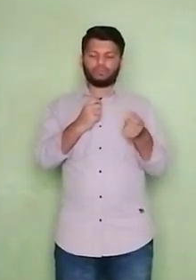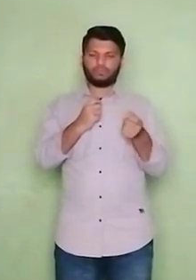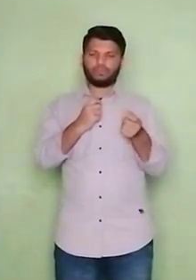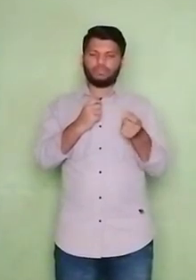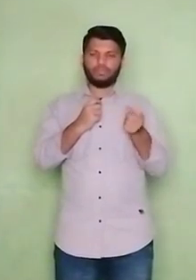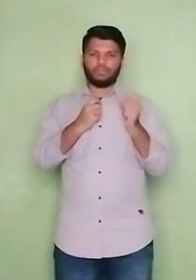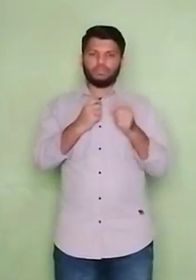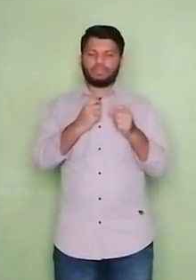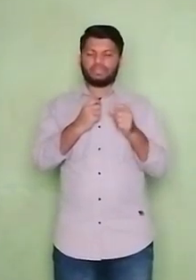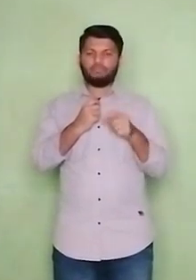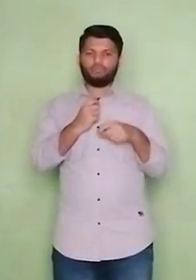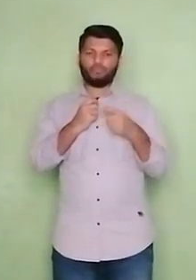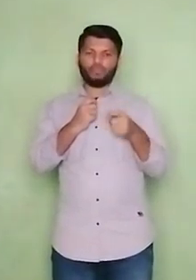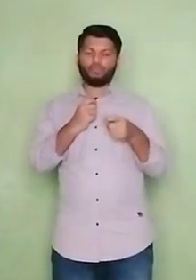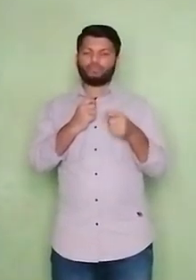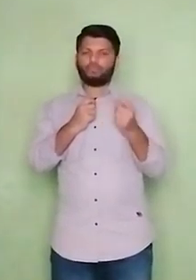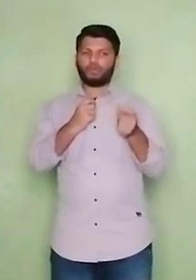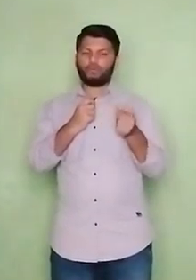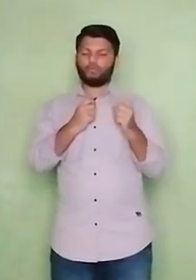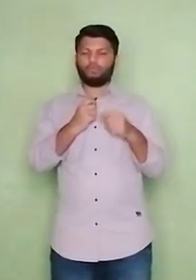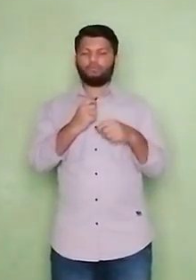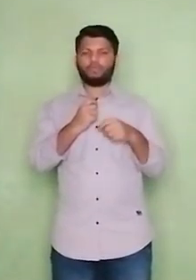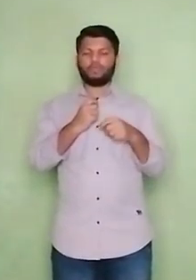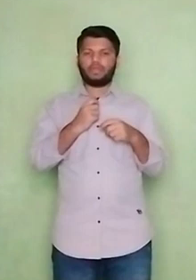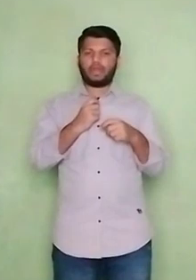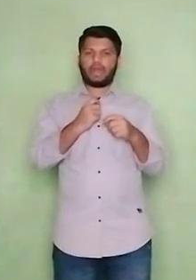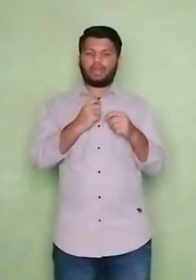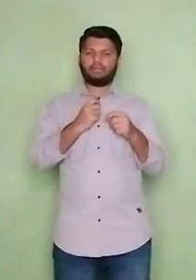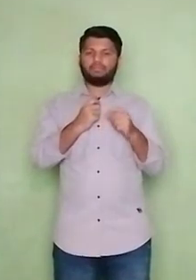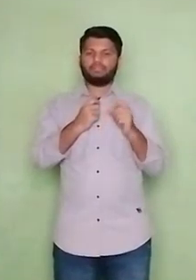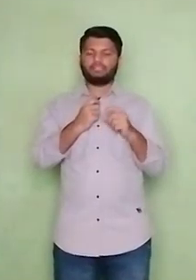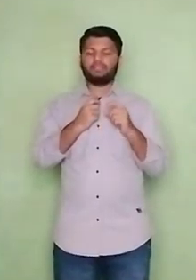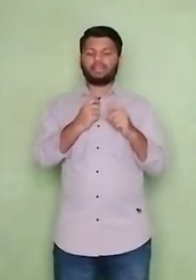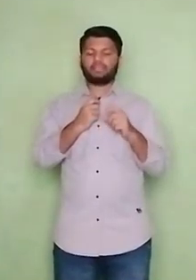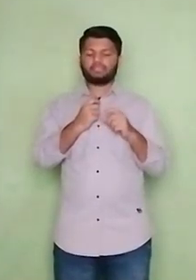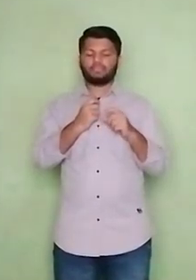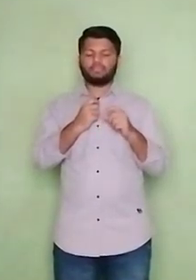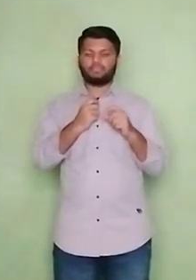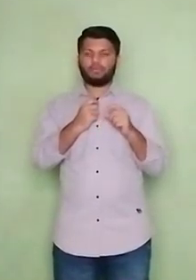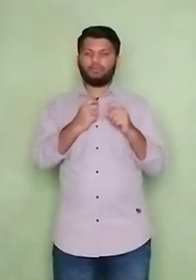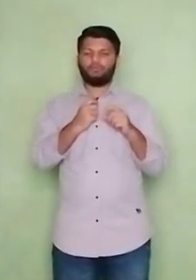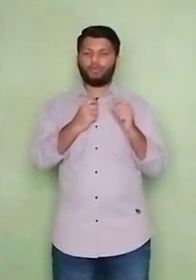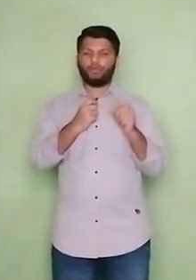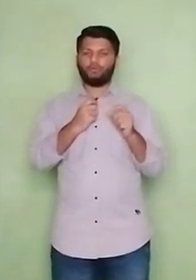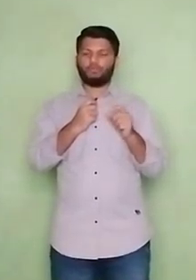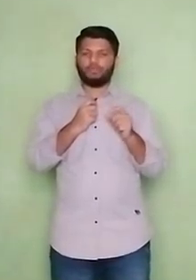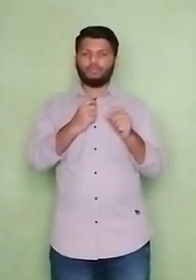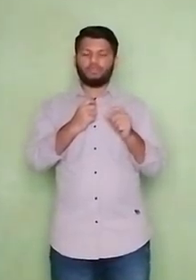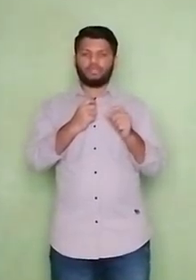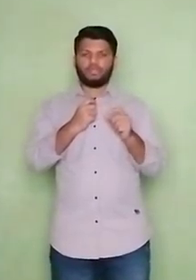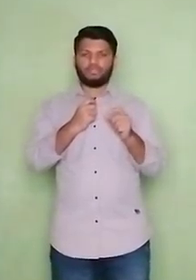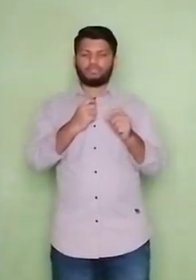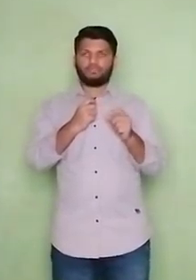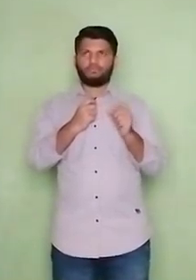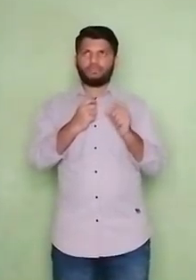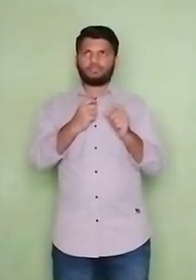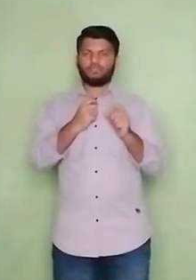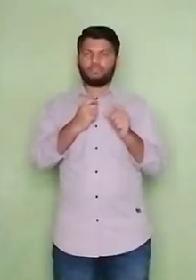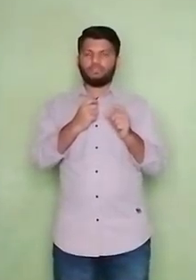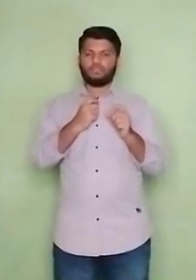executed, that time we use for loop. And the syntax of for loop is first